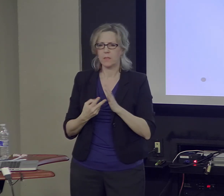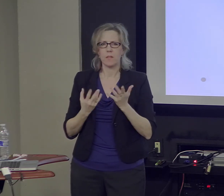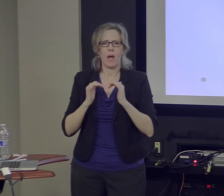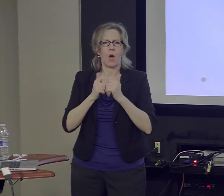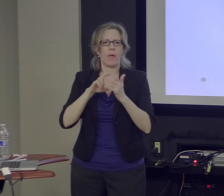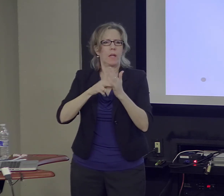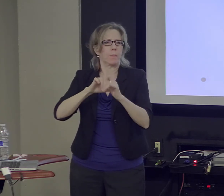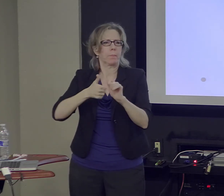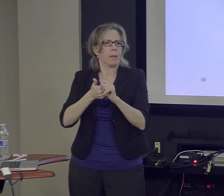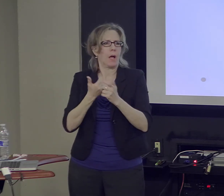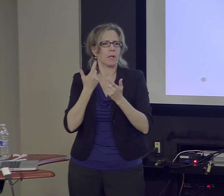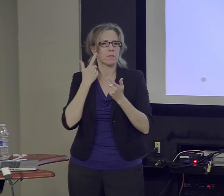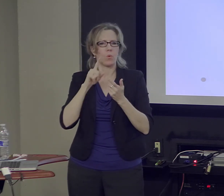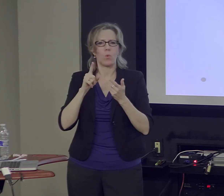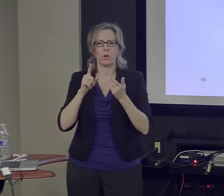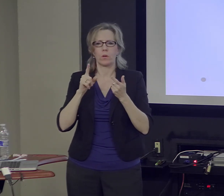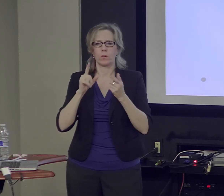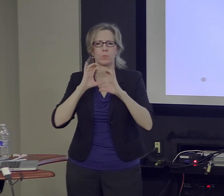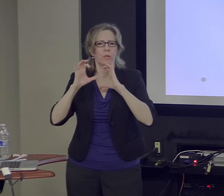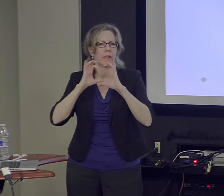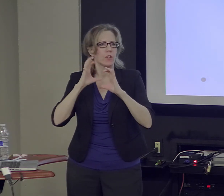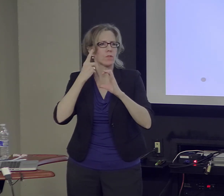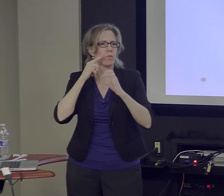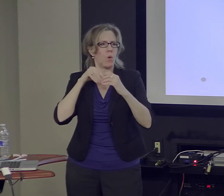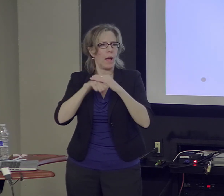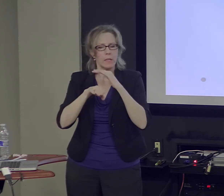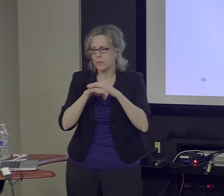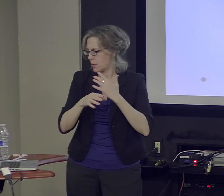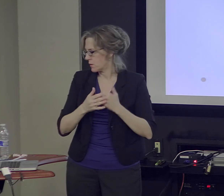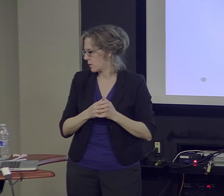sign language? Is it appropriate at international conferences?